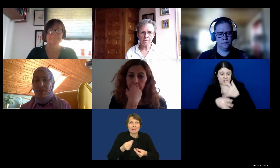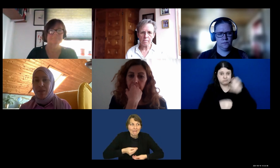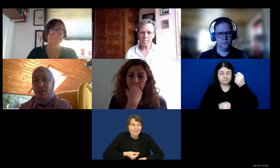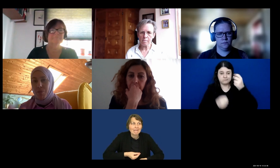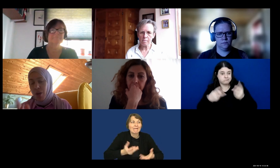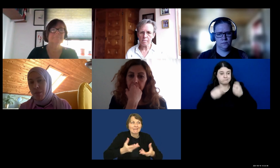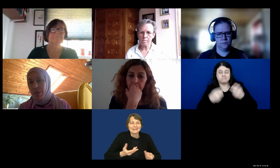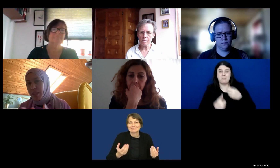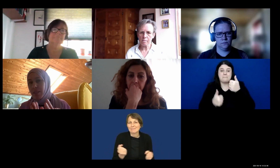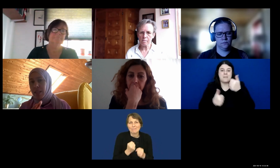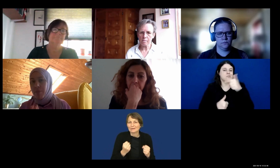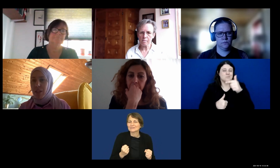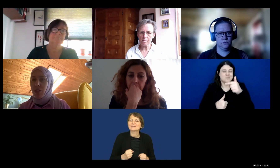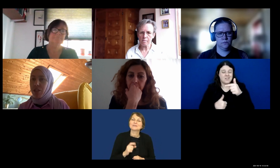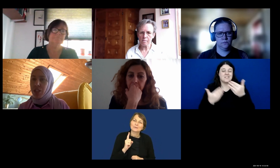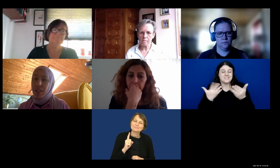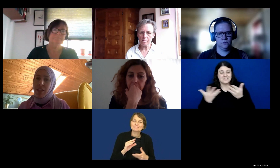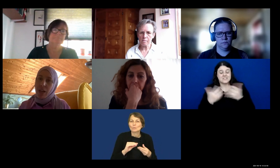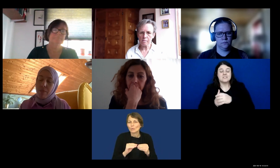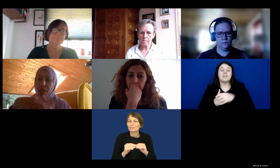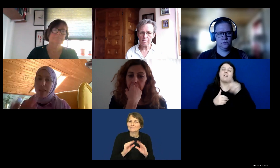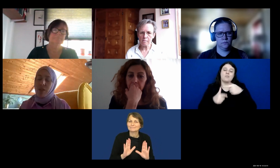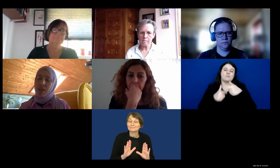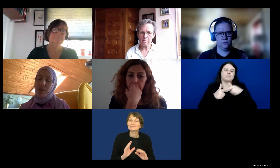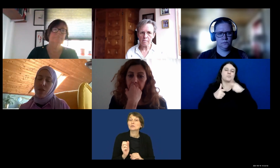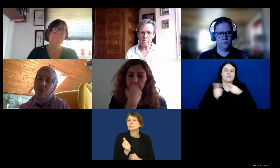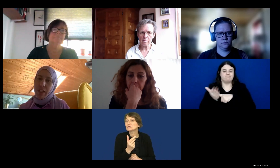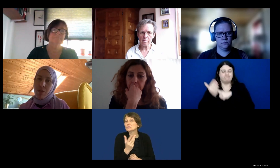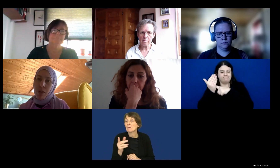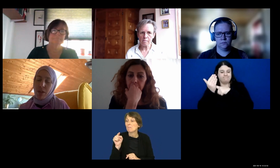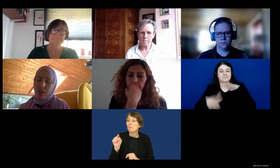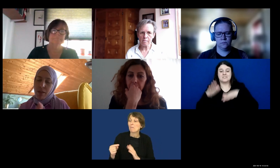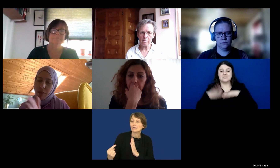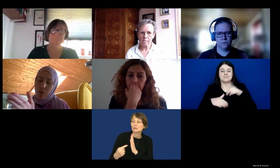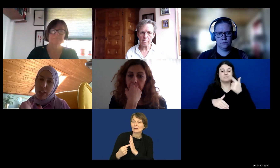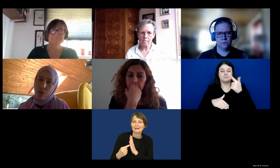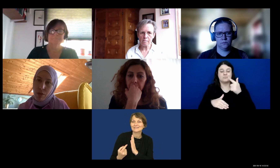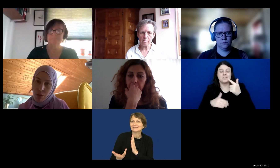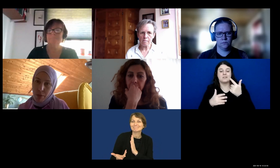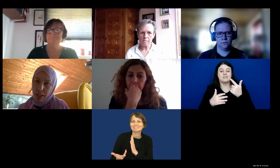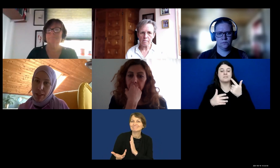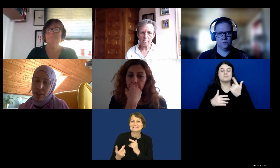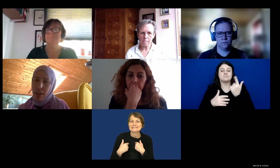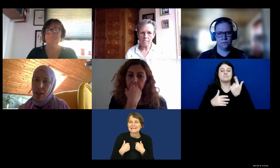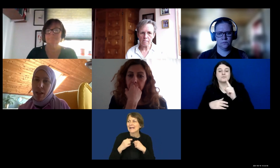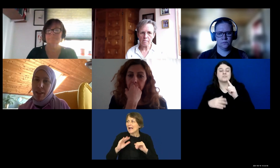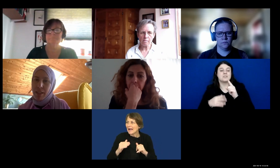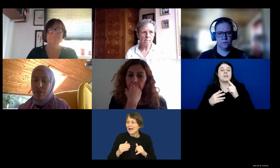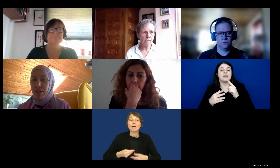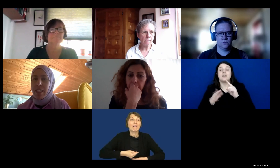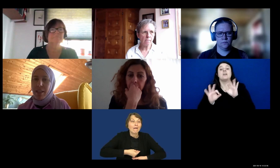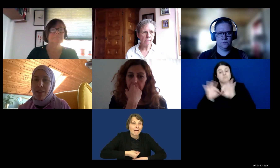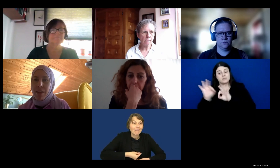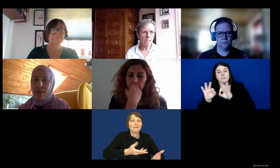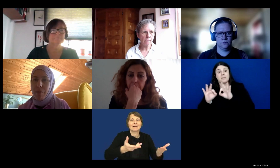a problem that some technologies don't find the way to the market, and that's